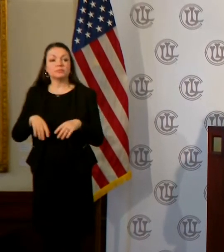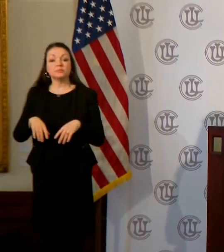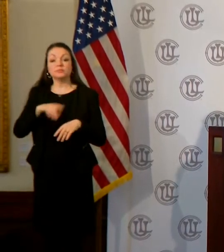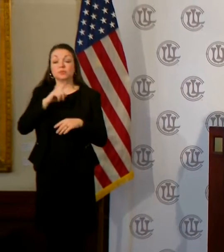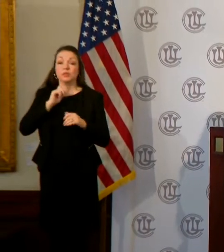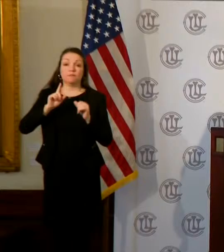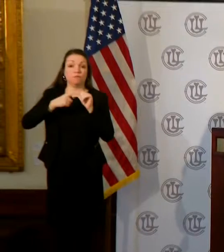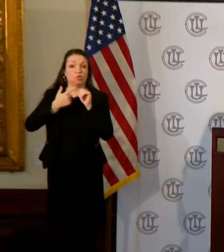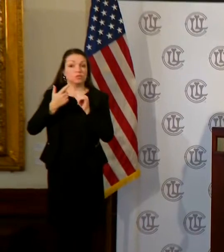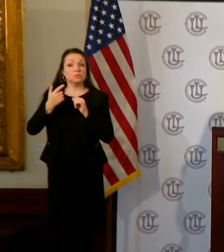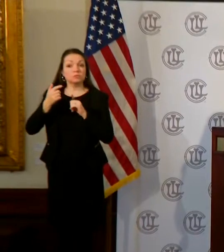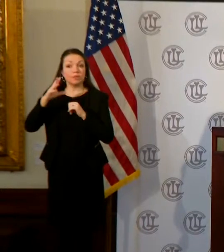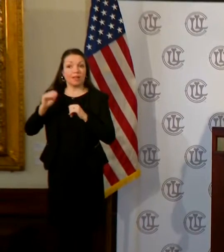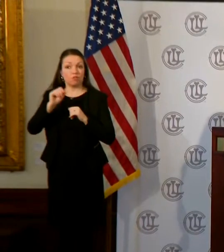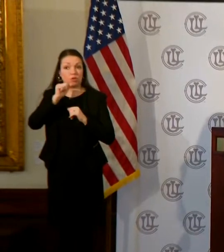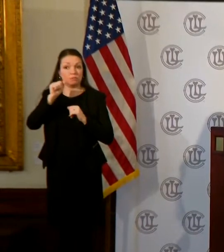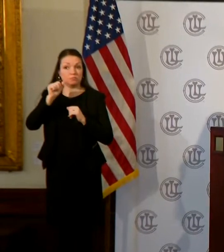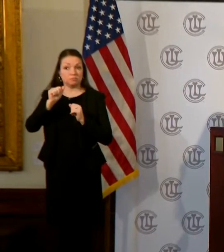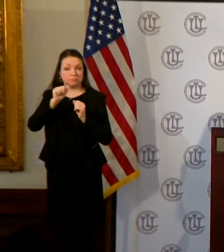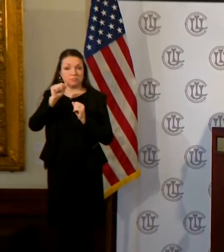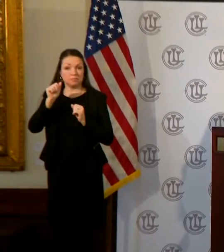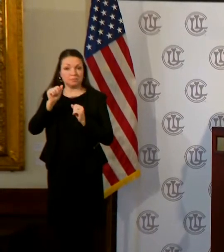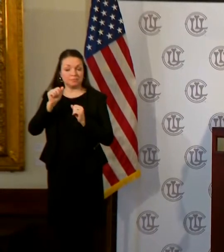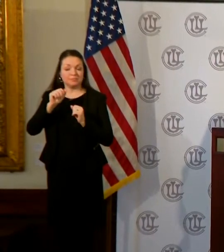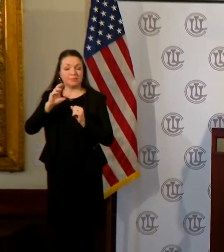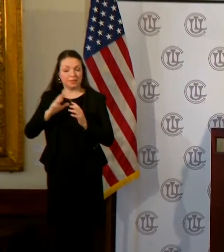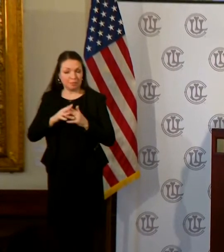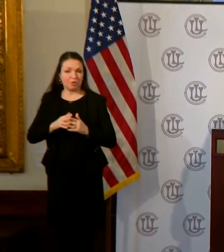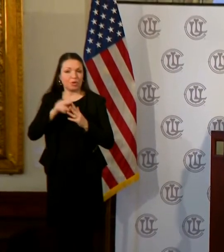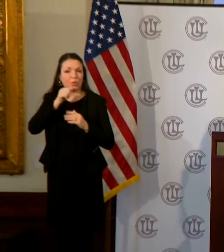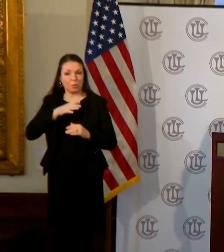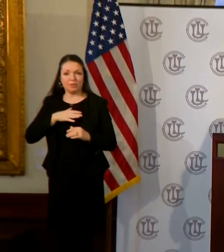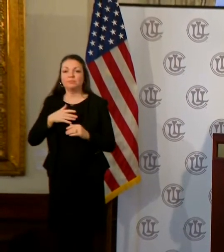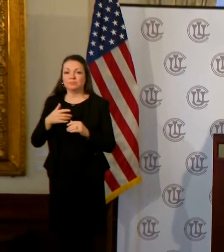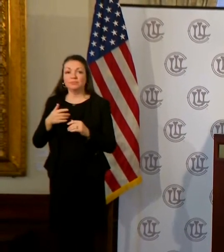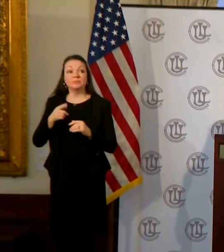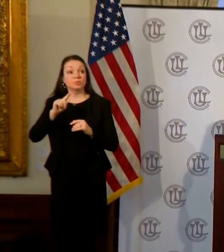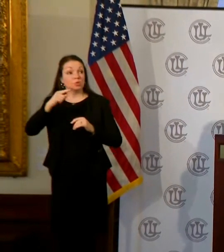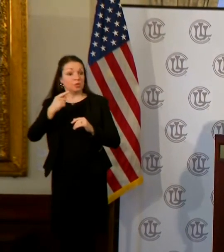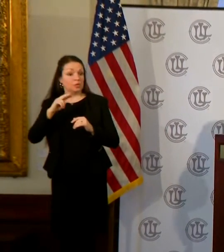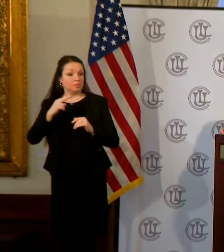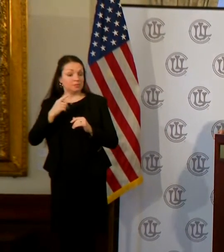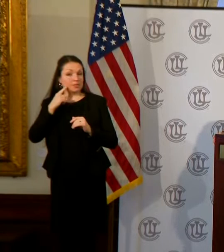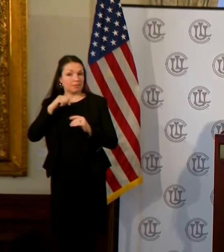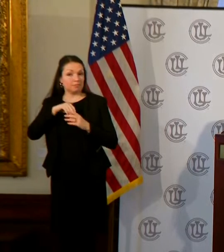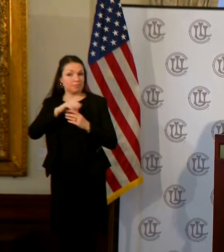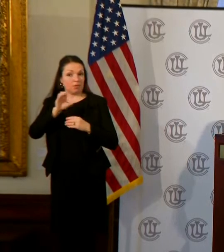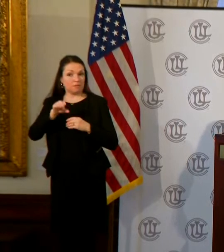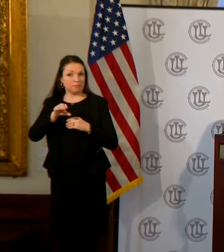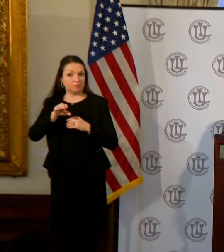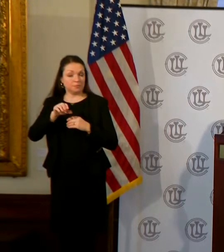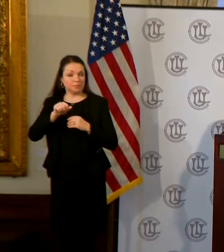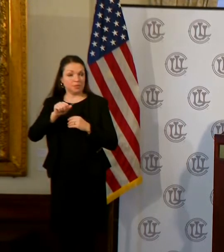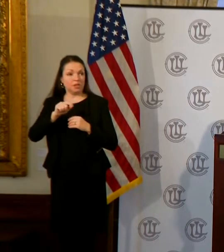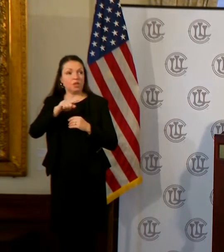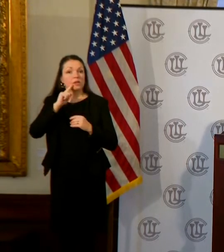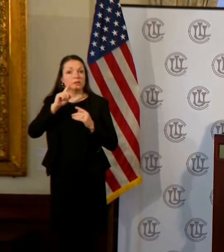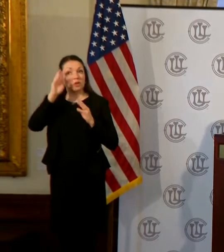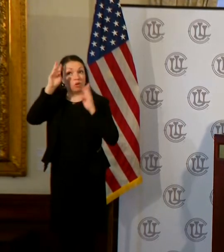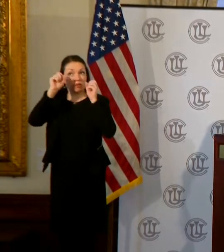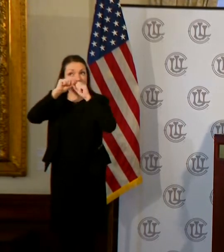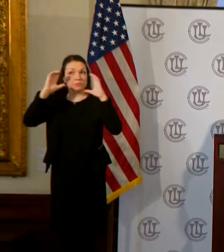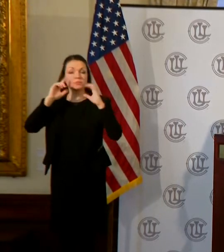Attorney Office, the country's second largest prosecutor's office. Her vision is to build the most just, equitable,